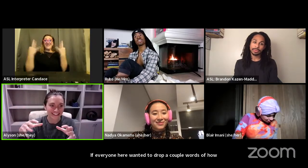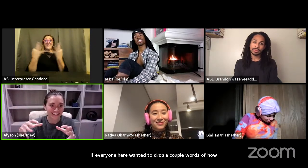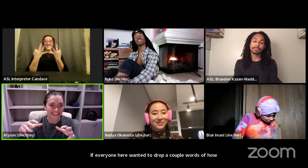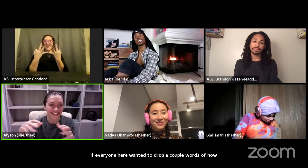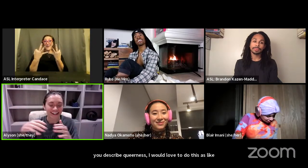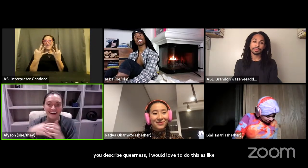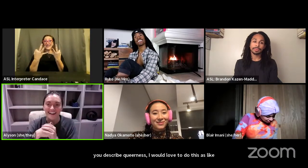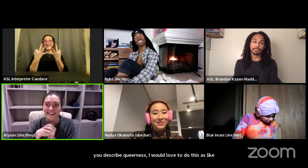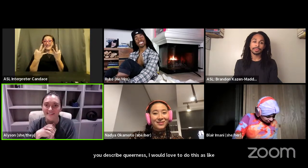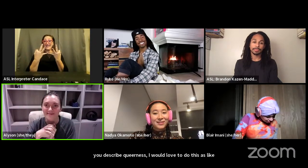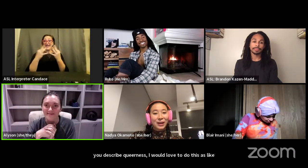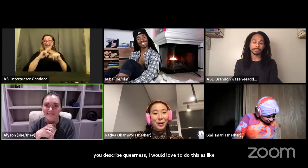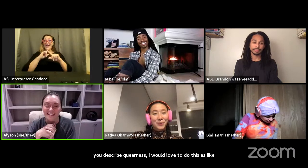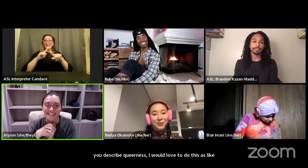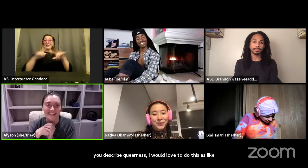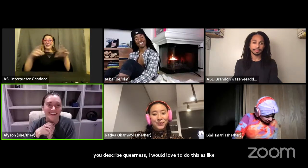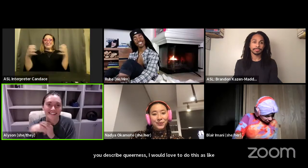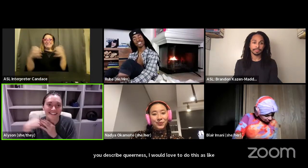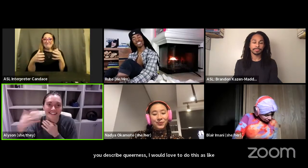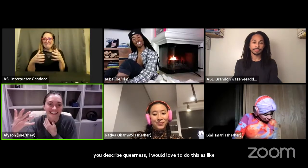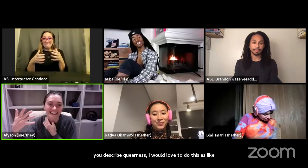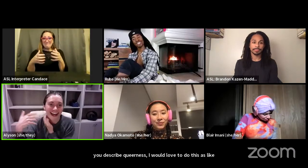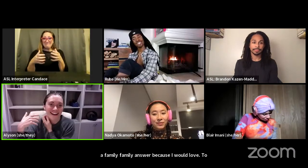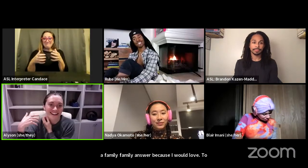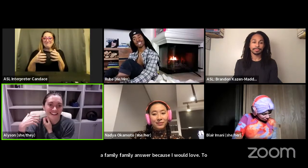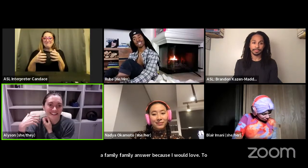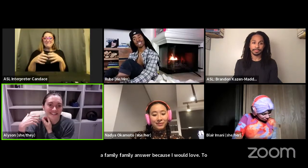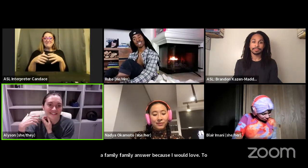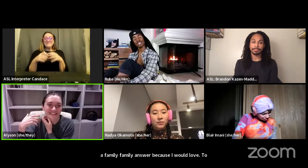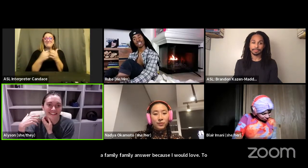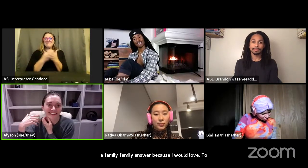family answer. Because I would love to see, like,